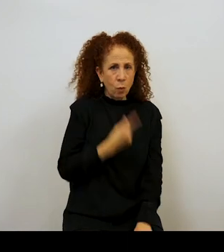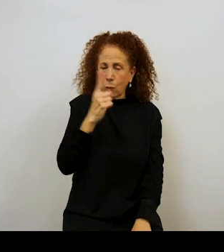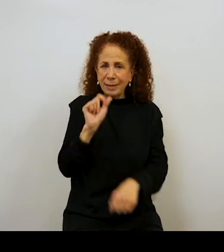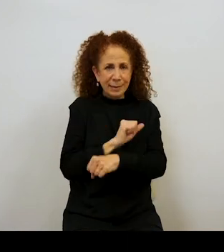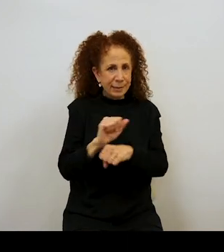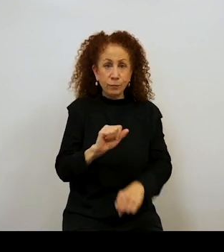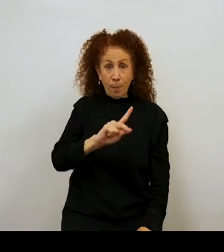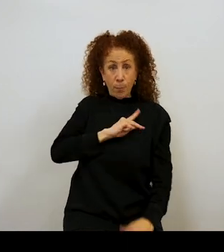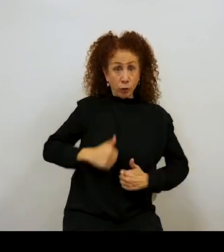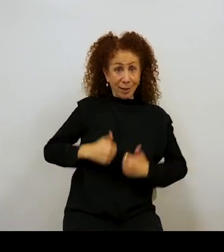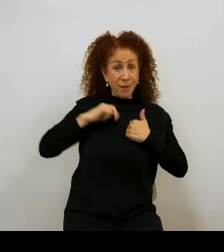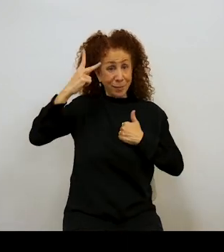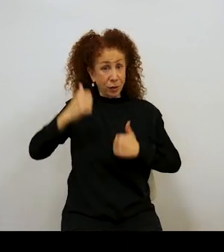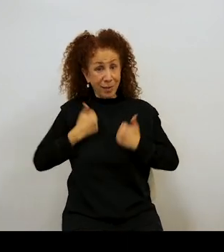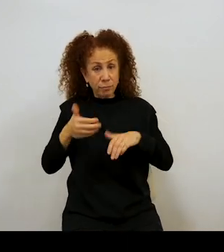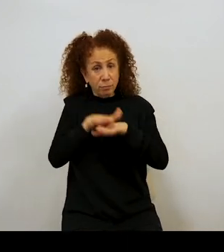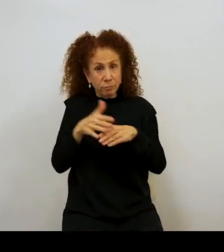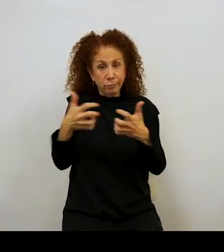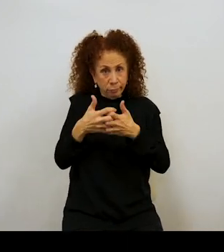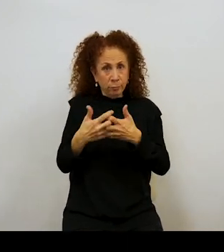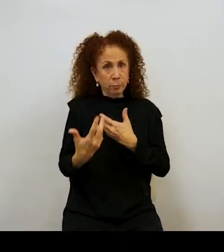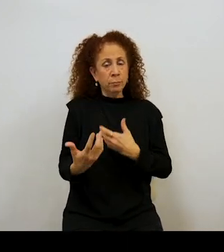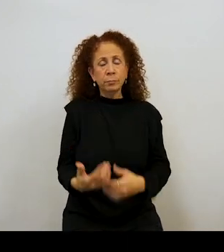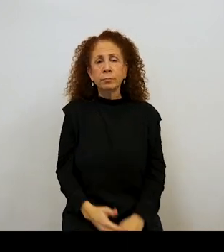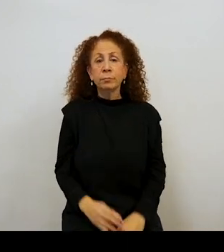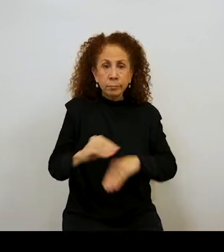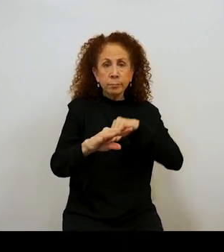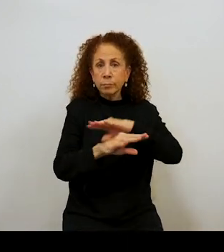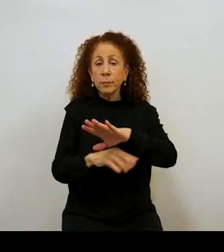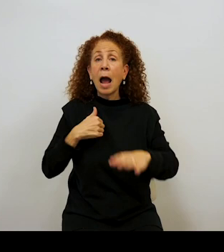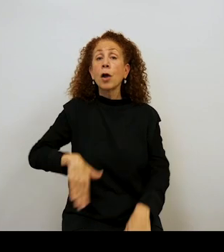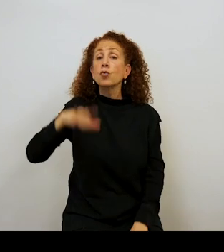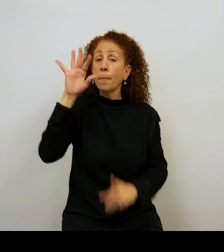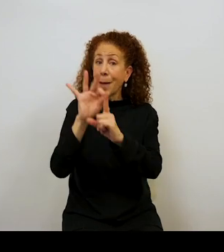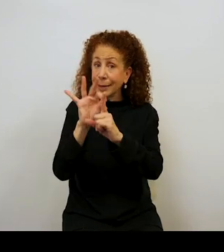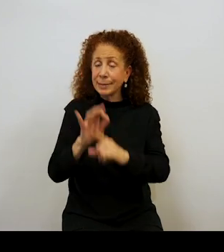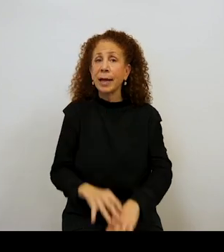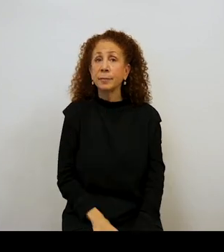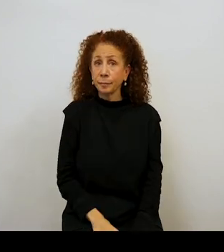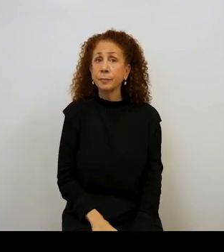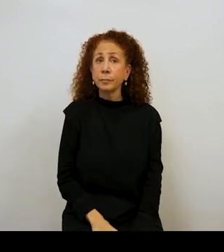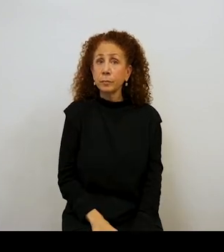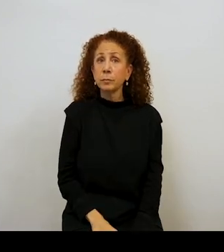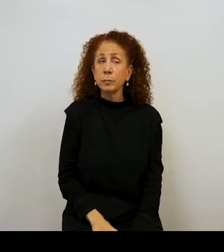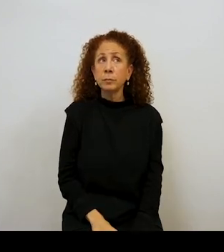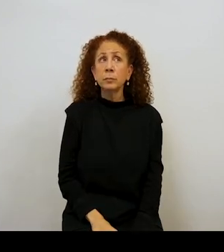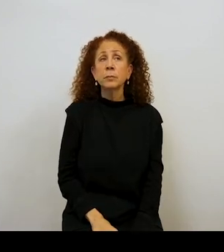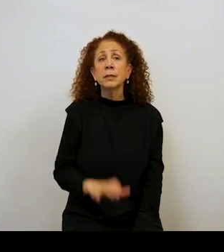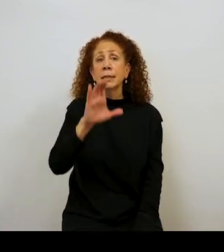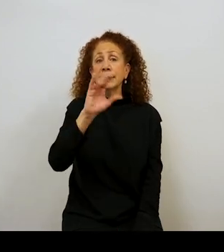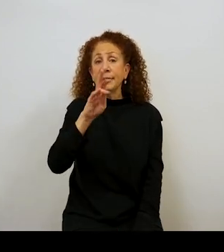country, and in many countries. And you know, when I grew up in Pakistan, it was 2 years after a